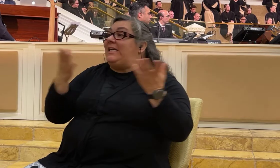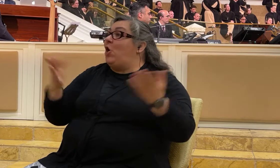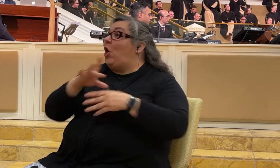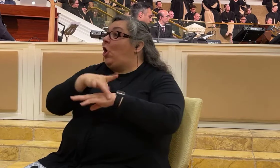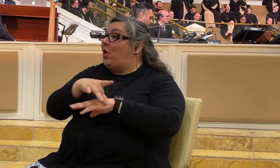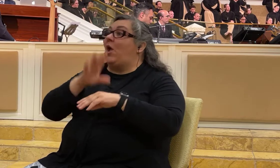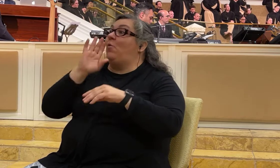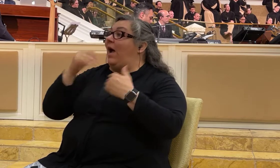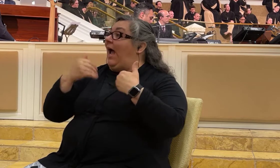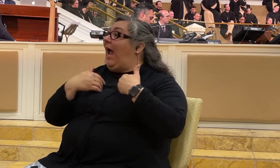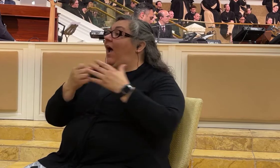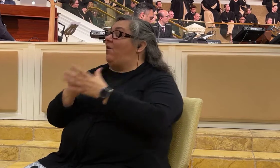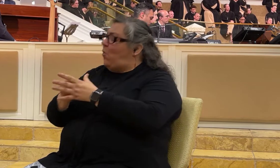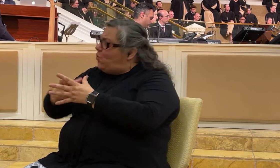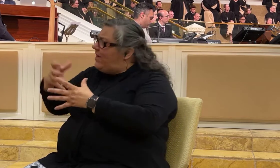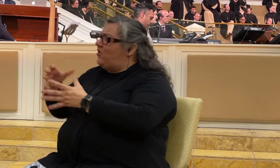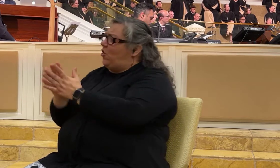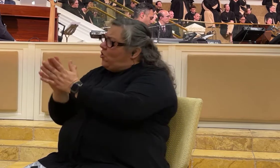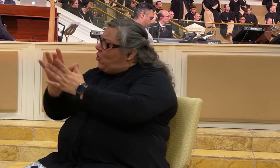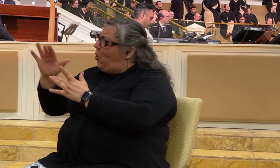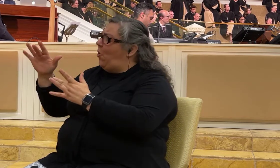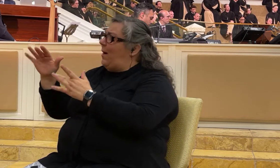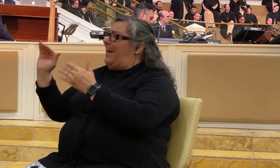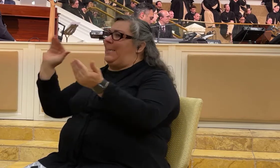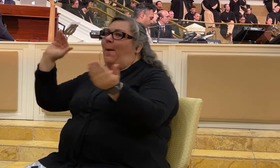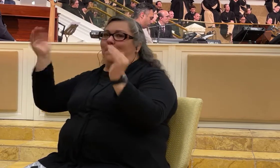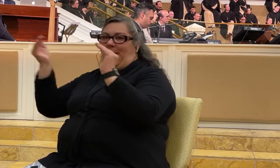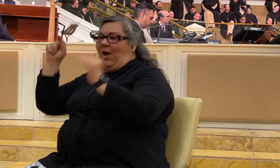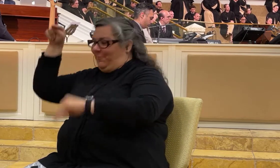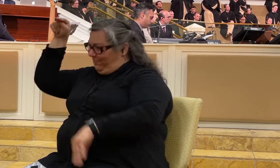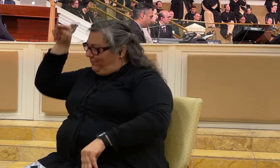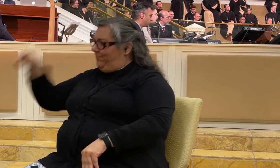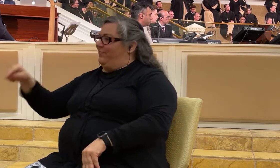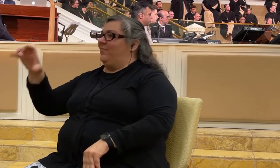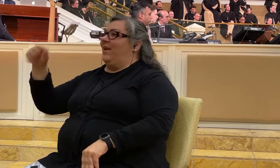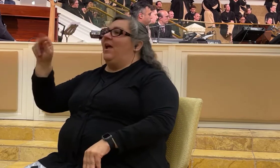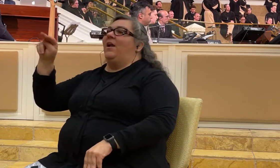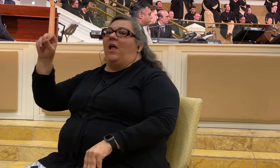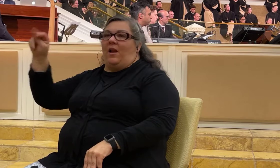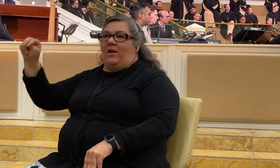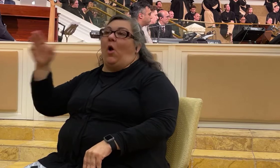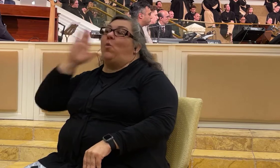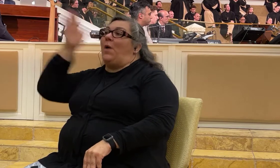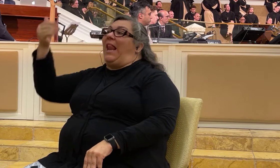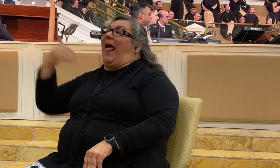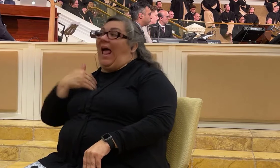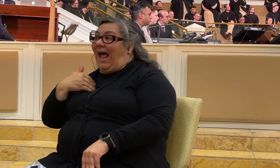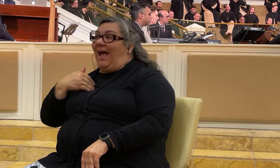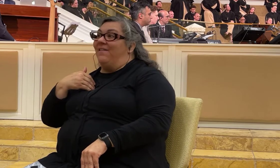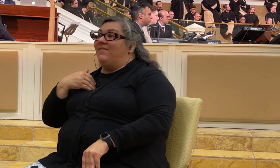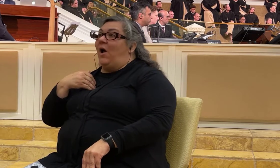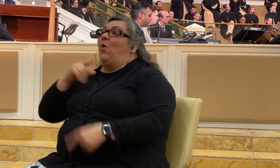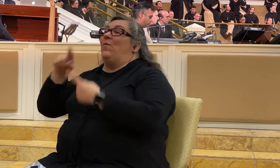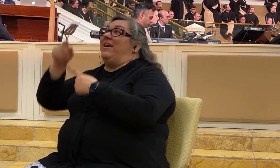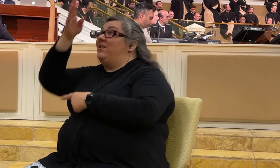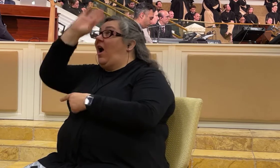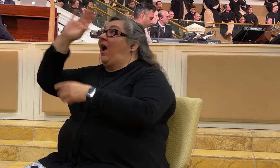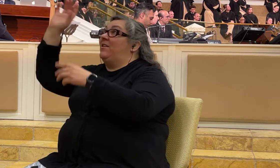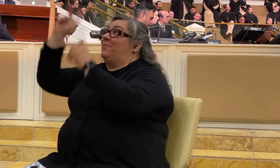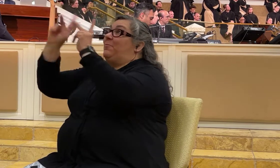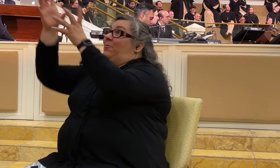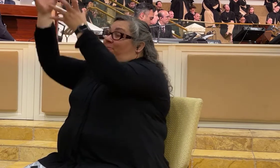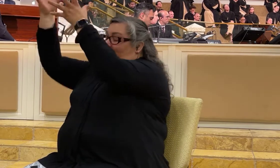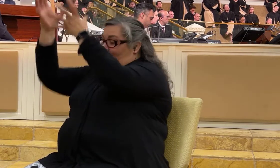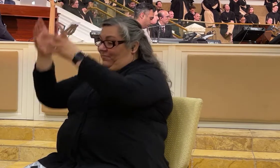the kind of riches and glory that Canaan is going to have under the leadership of God's